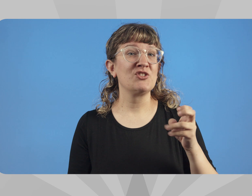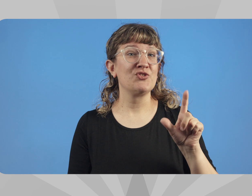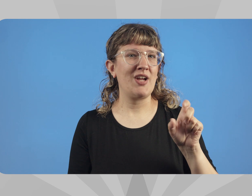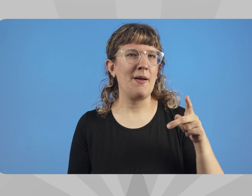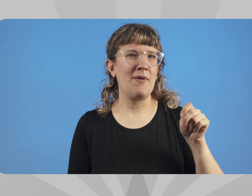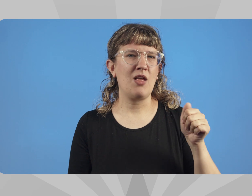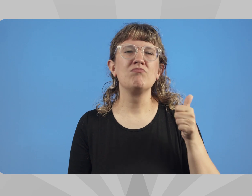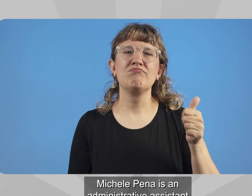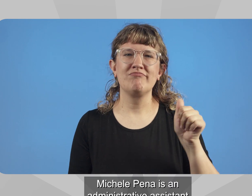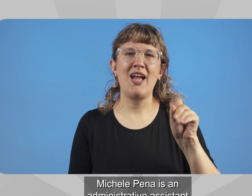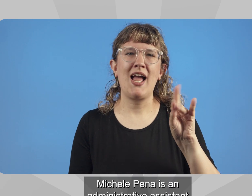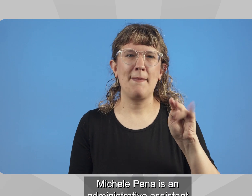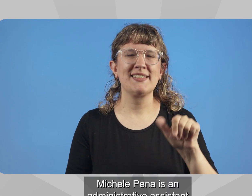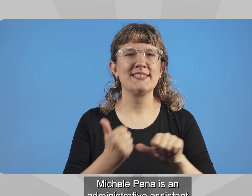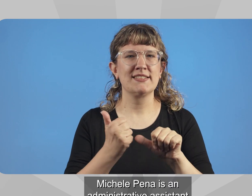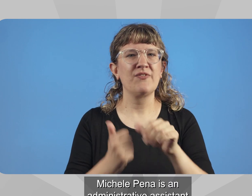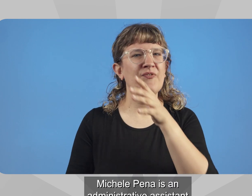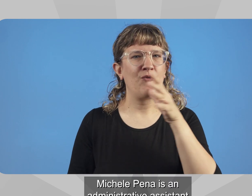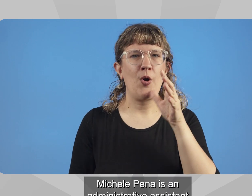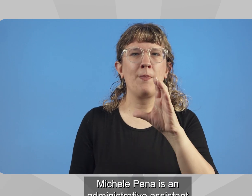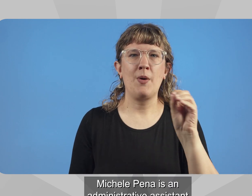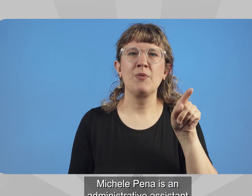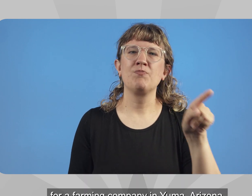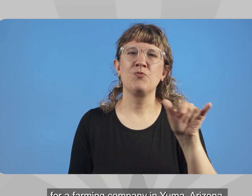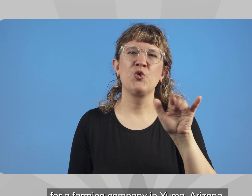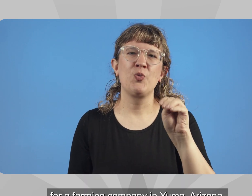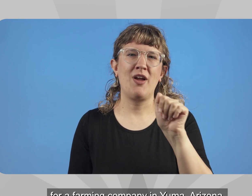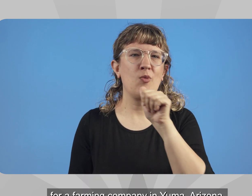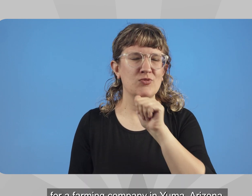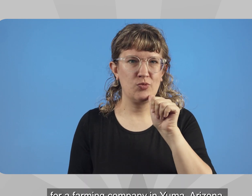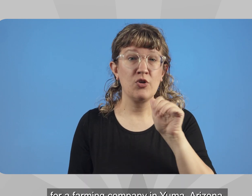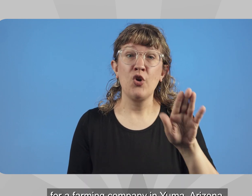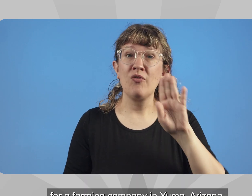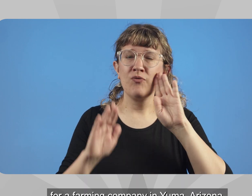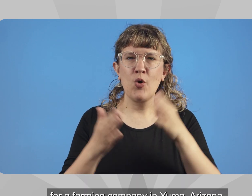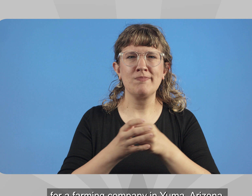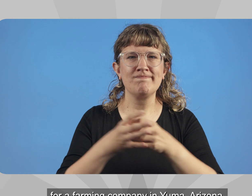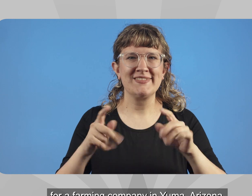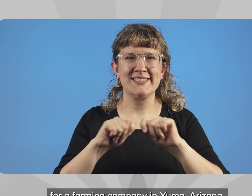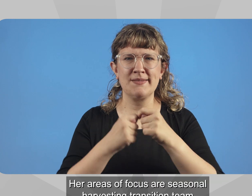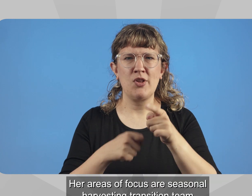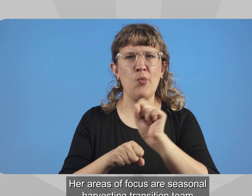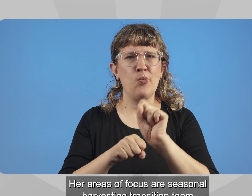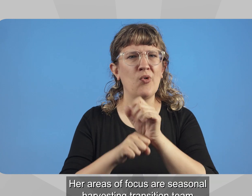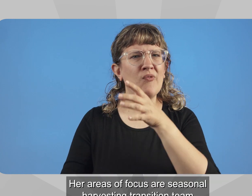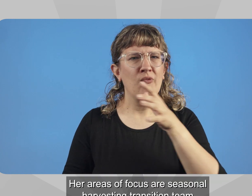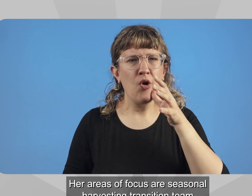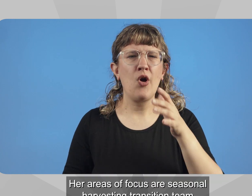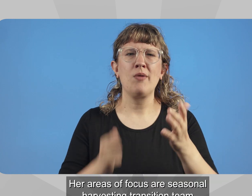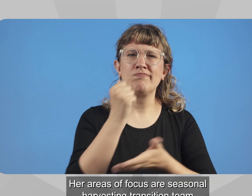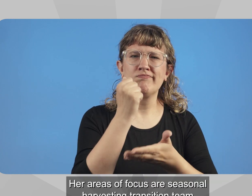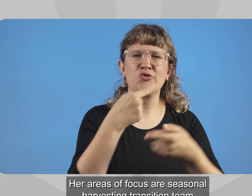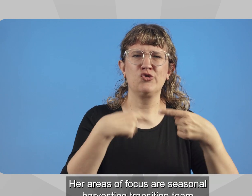Biography. Michele Pena is an administrative assistant for a farming company in Yuma, Arizona. Her areas of